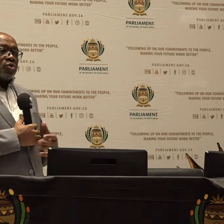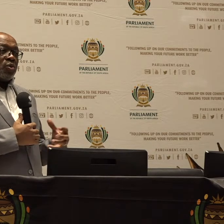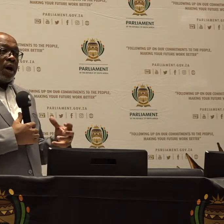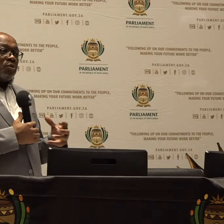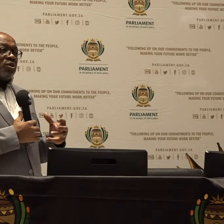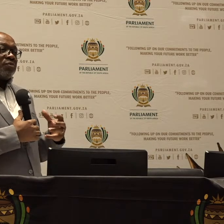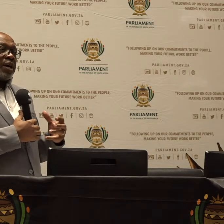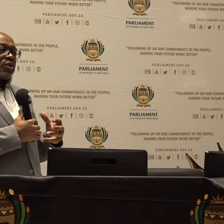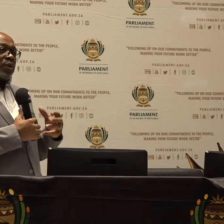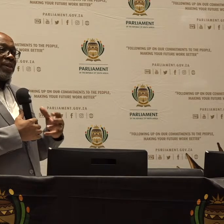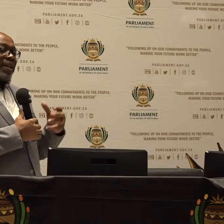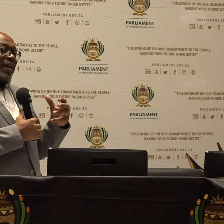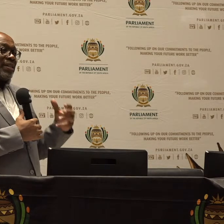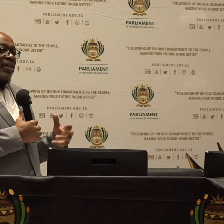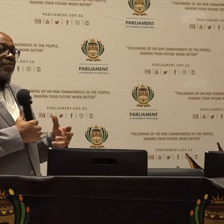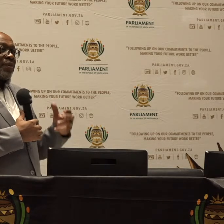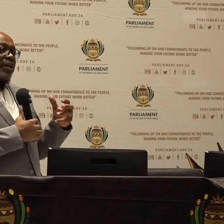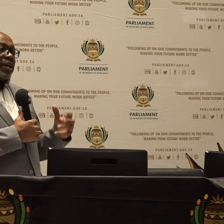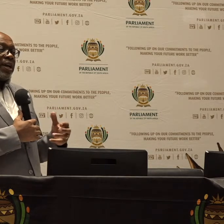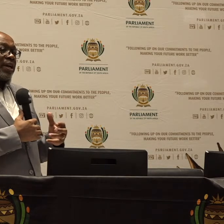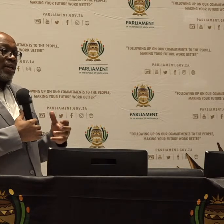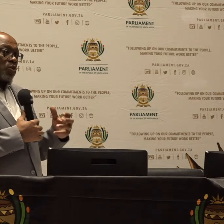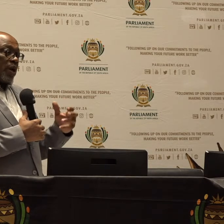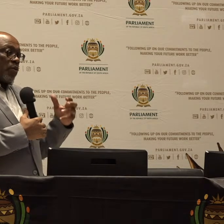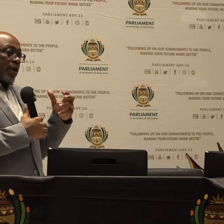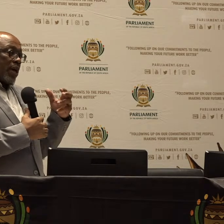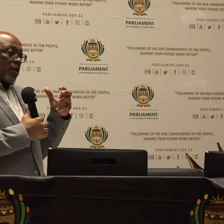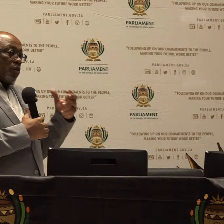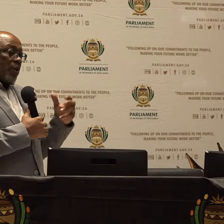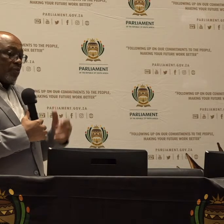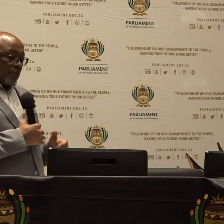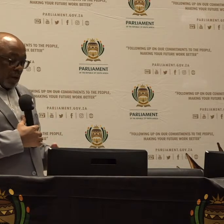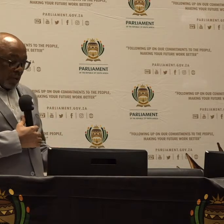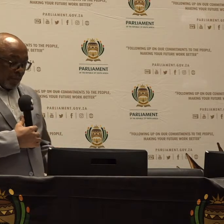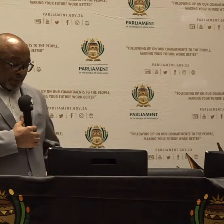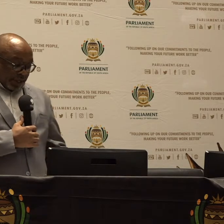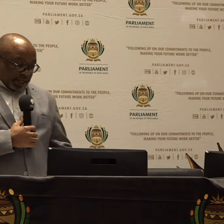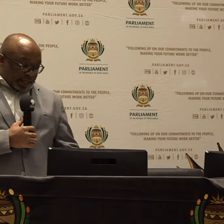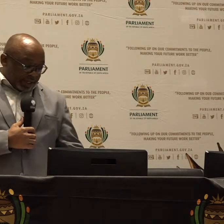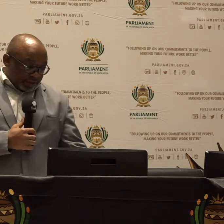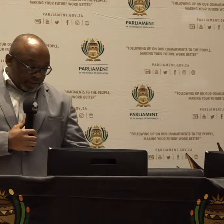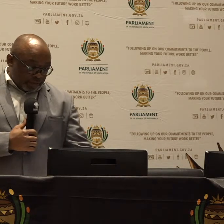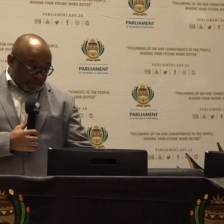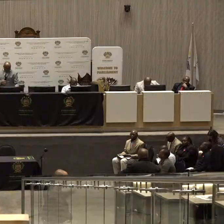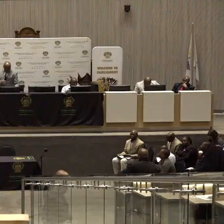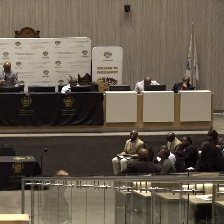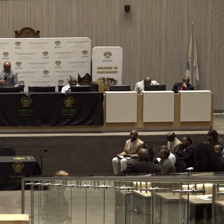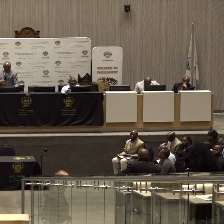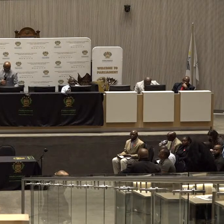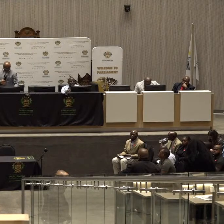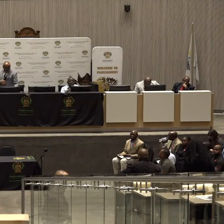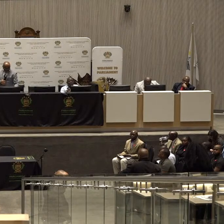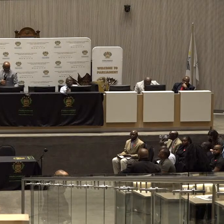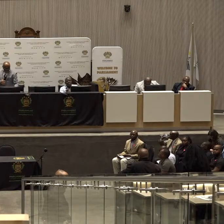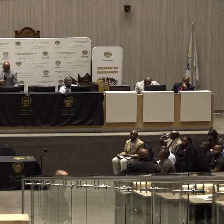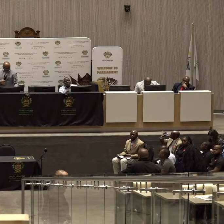so out of that we then identified areas where we are going for our public hearings